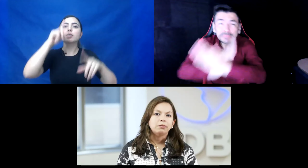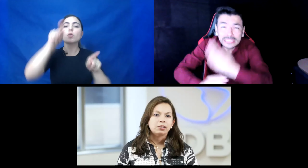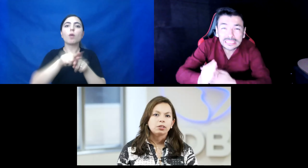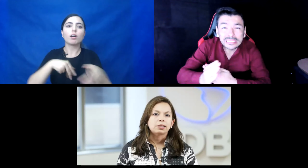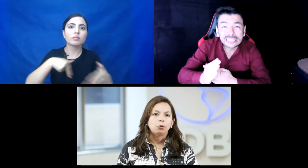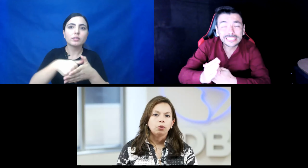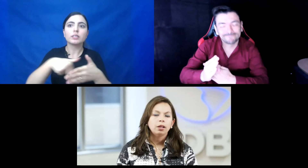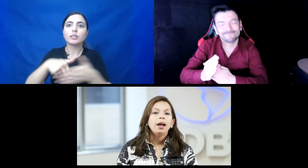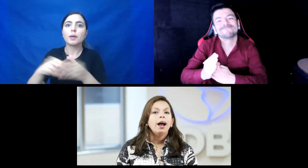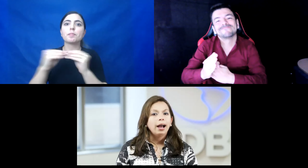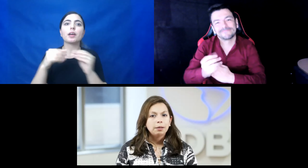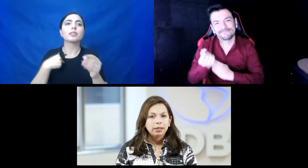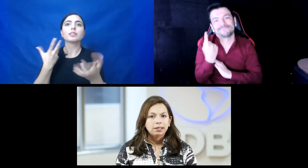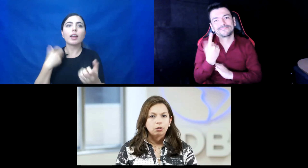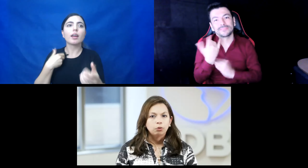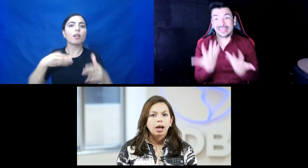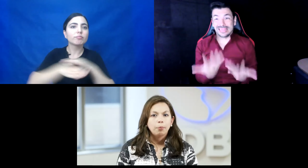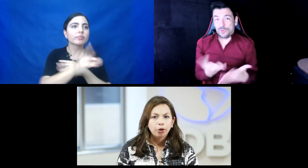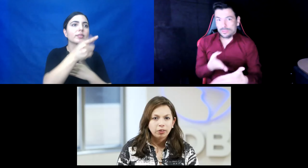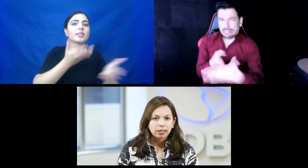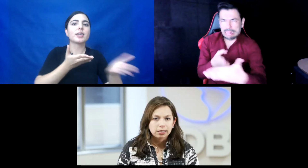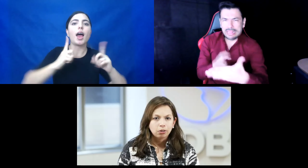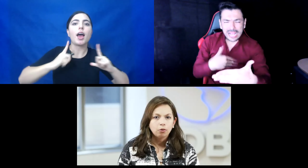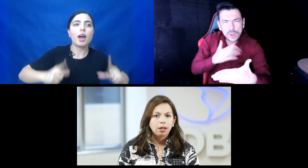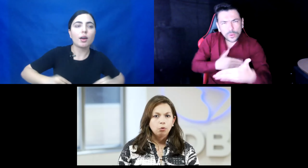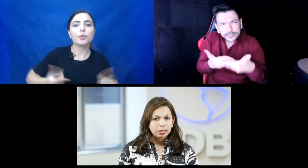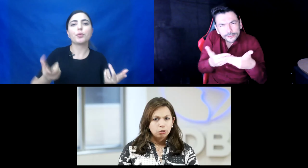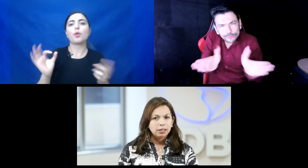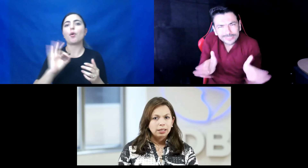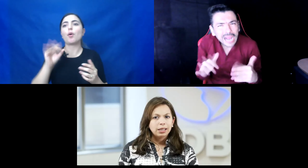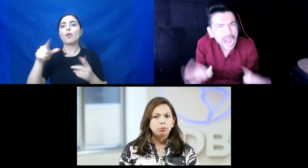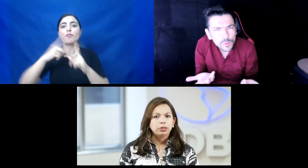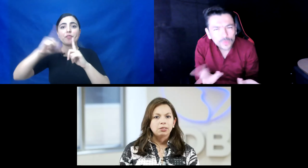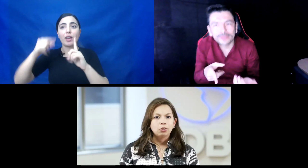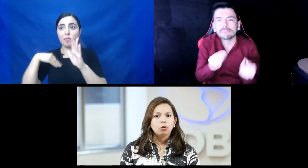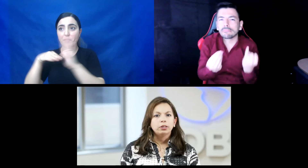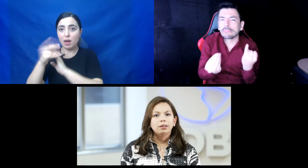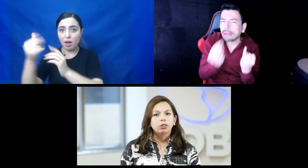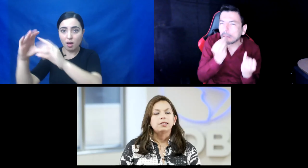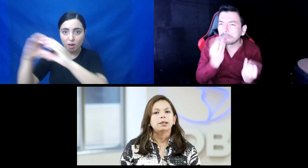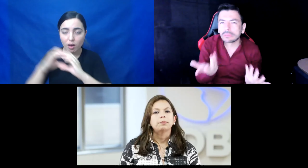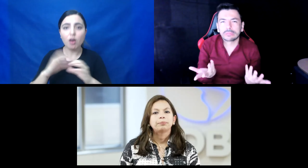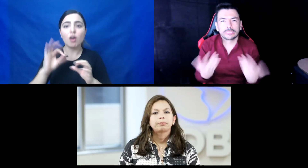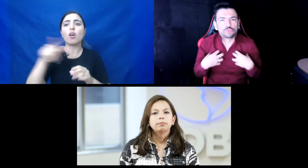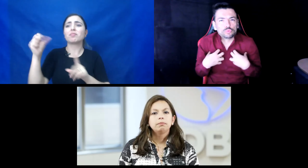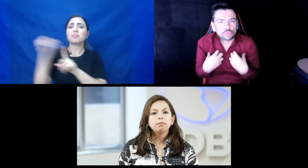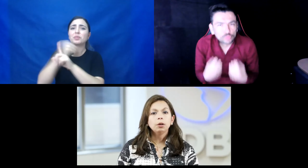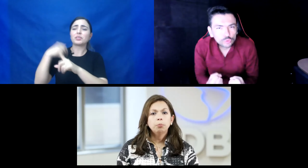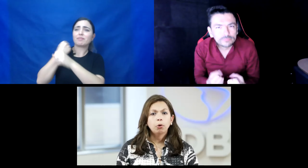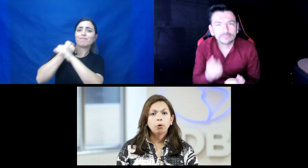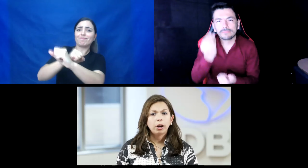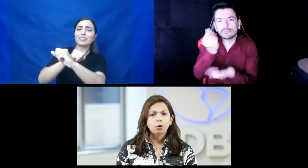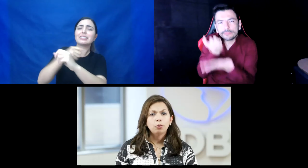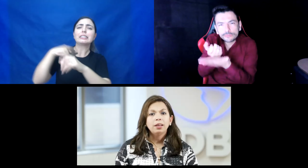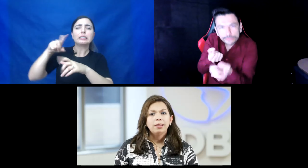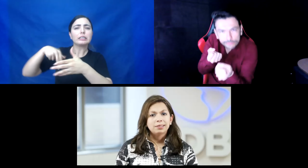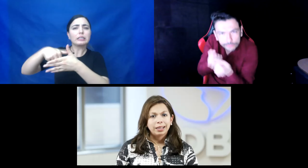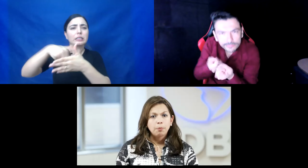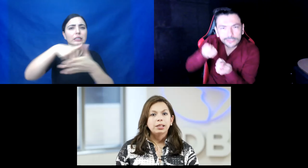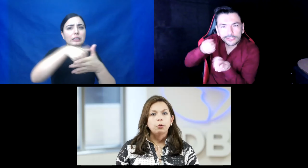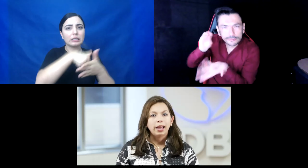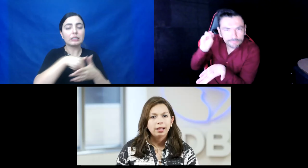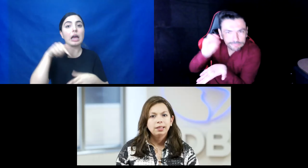this means that we need to face these challenges to improve their access to health services, the educational system,